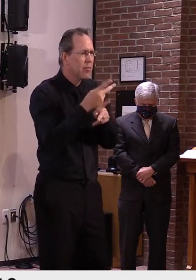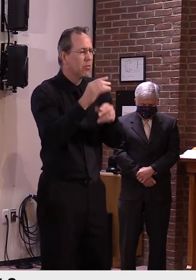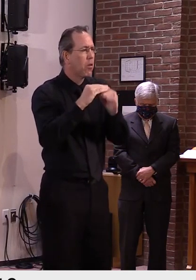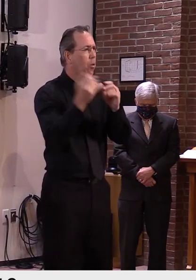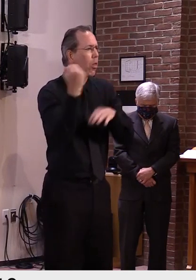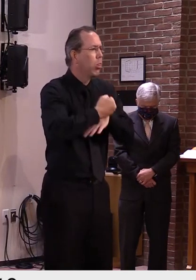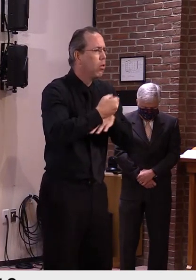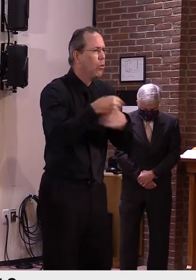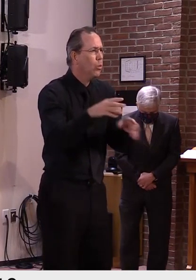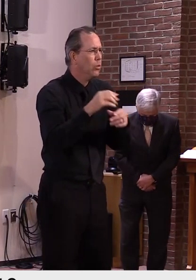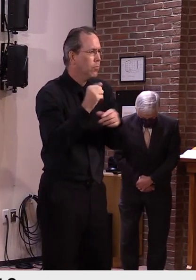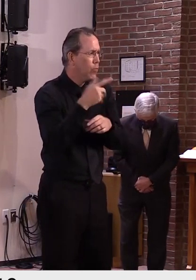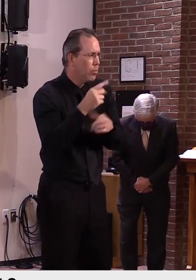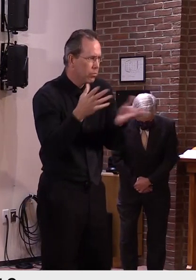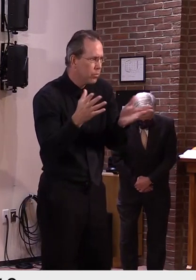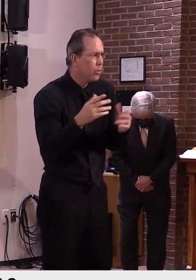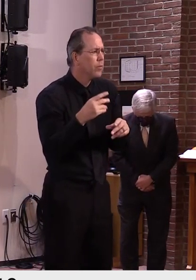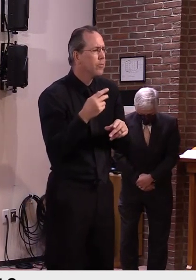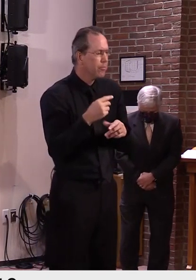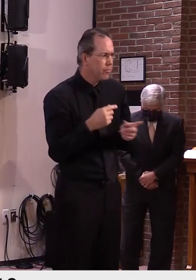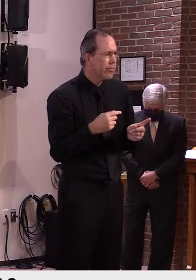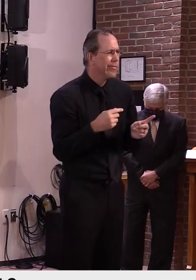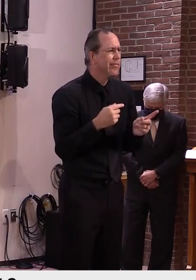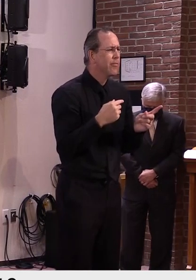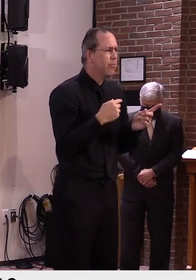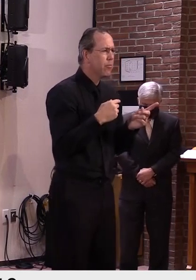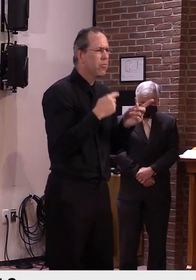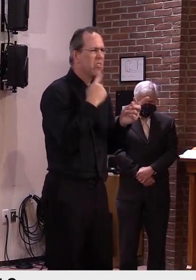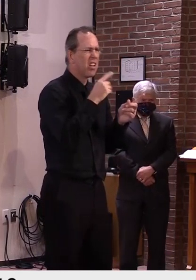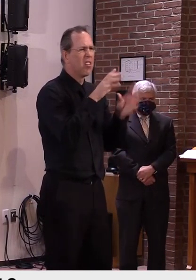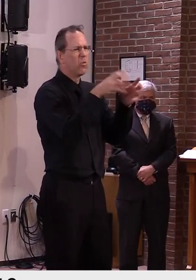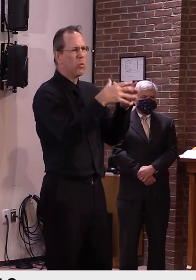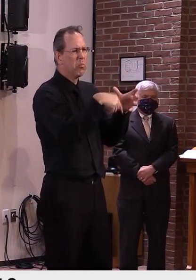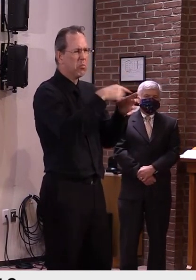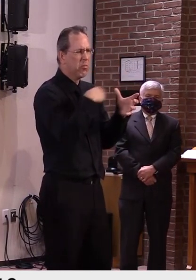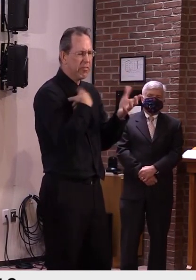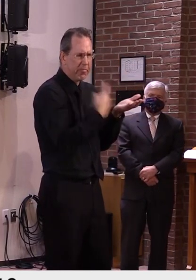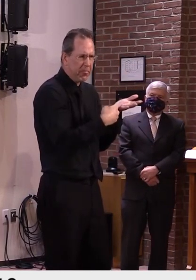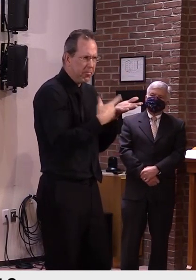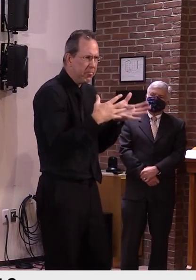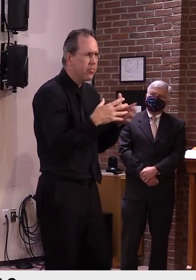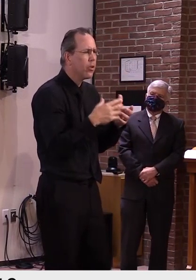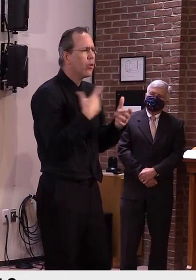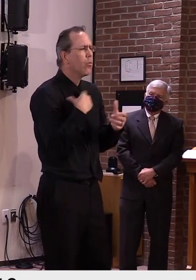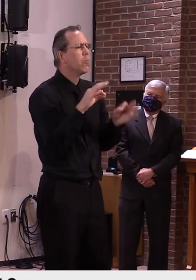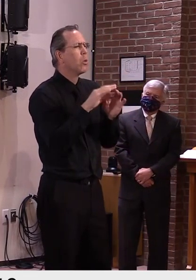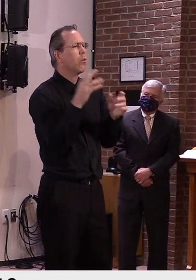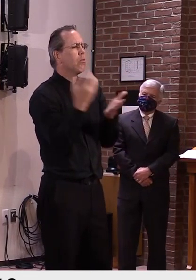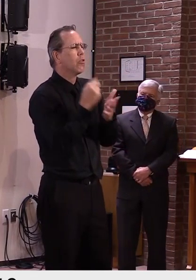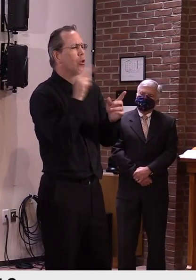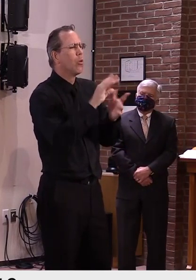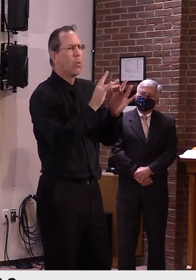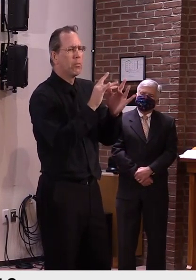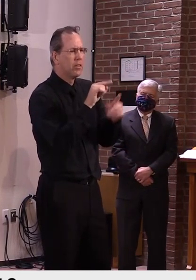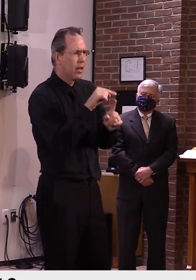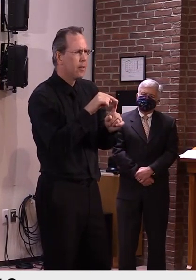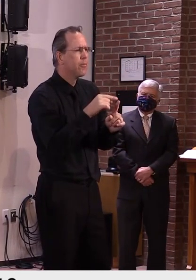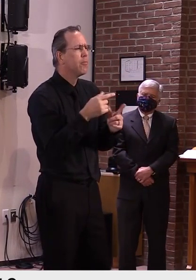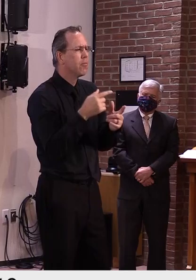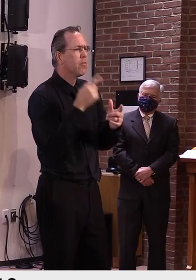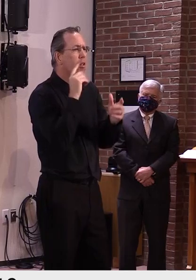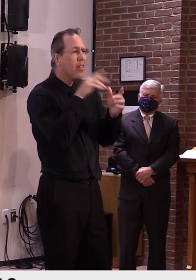Community Development. So if you want to either go to our website, get a little more information on that, there is some information